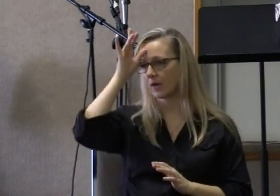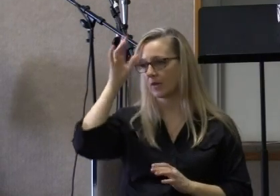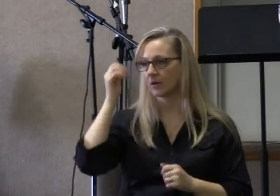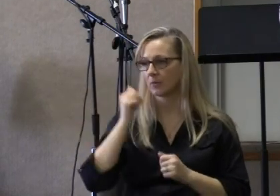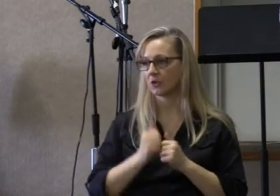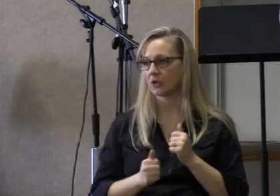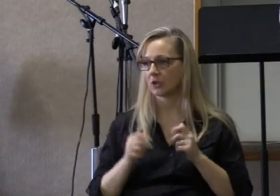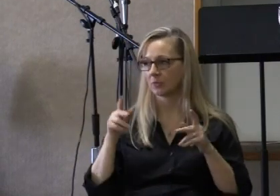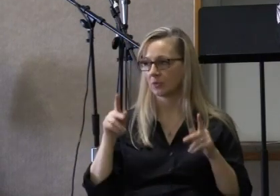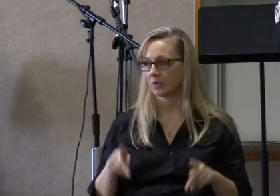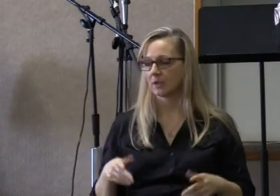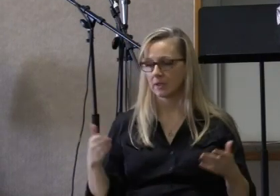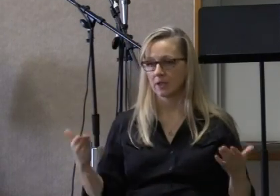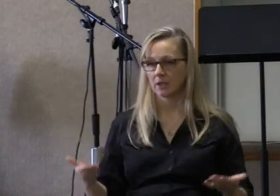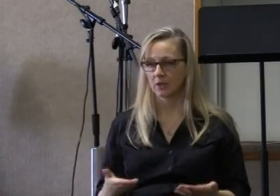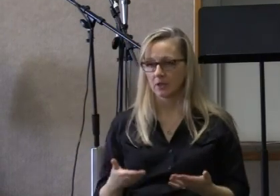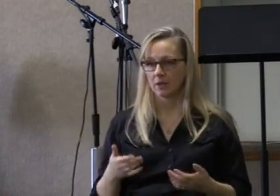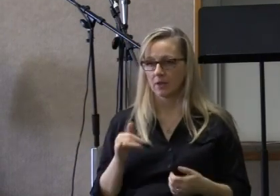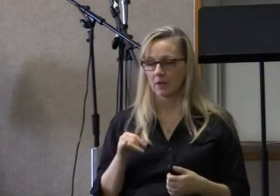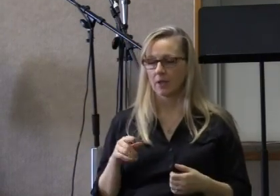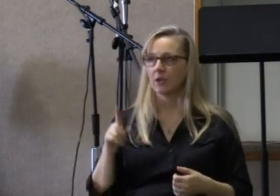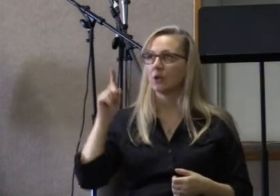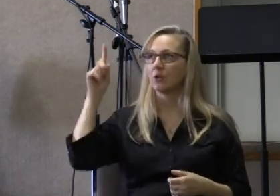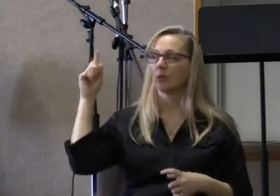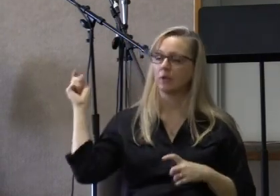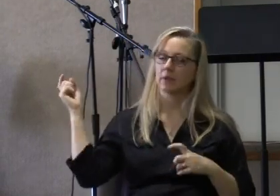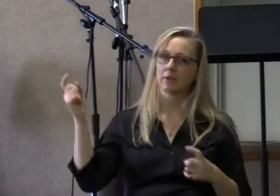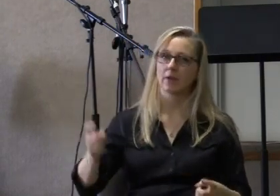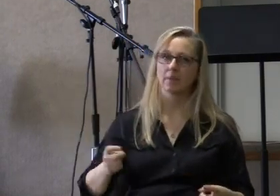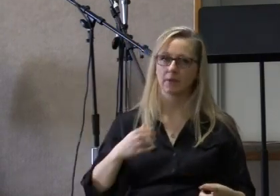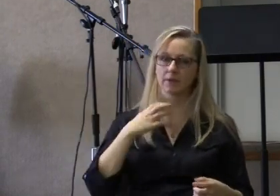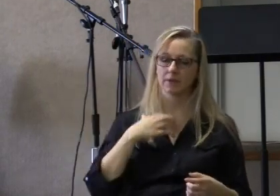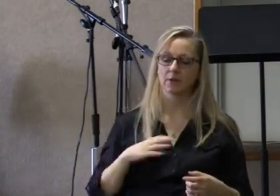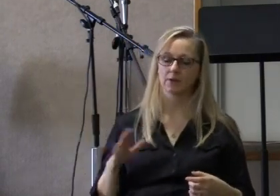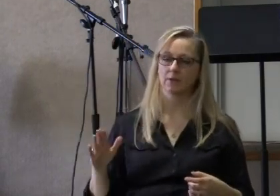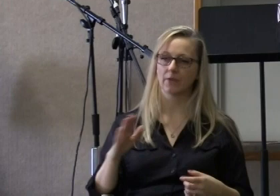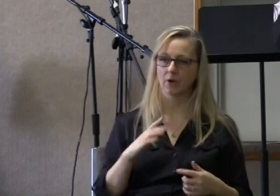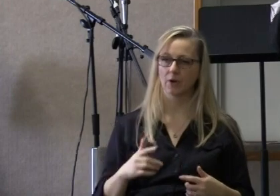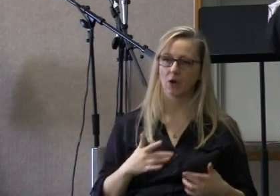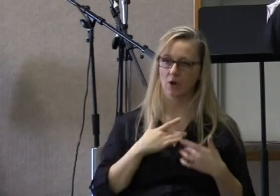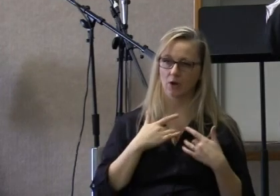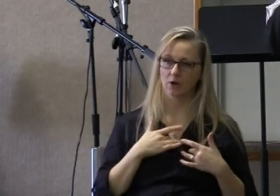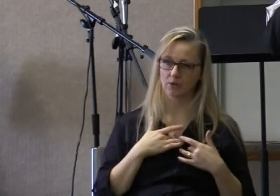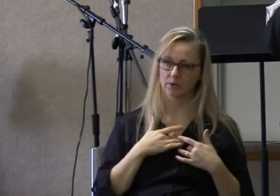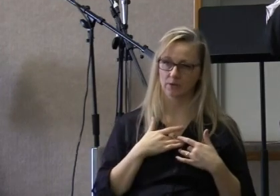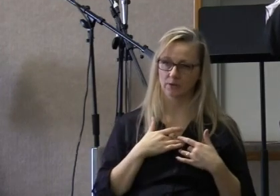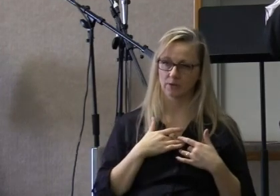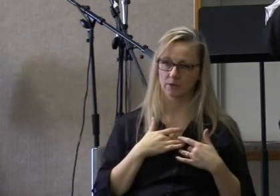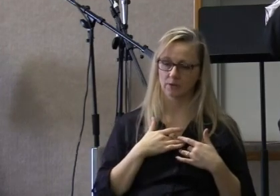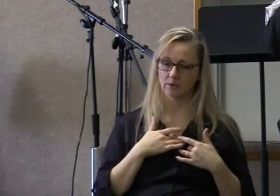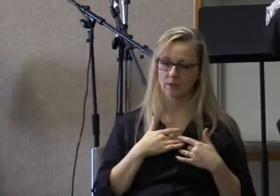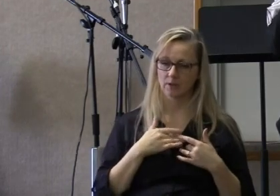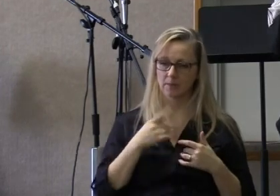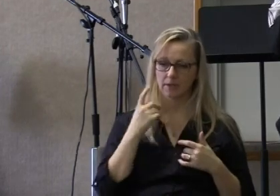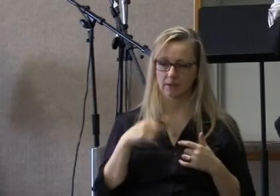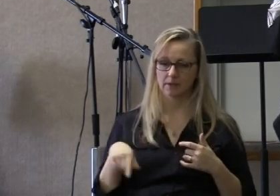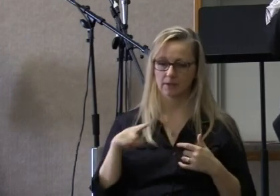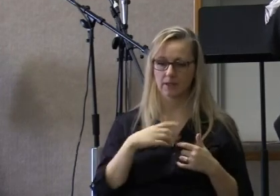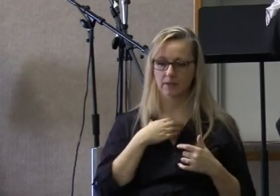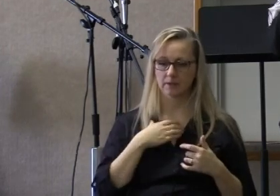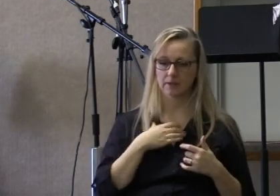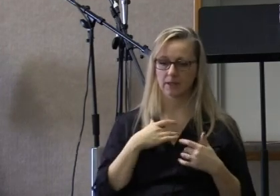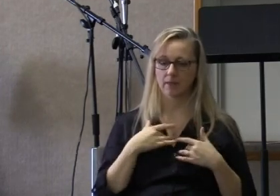each and every person, that you will give them the desires of their heart because they delight themselves in